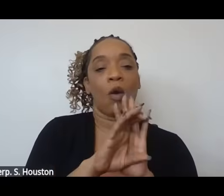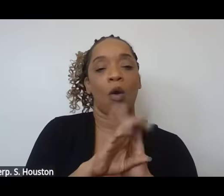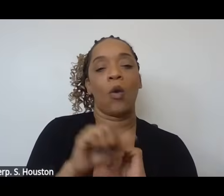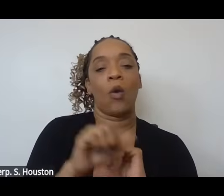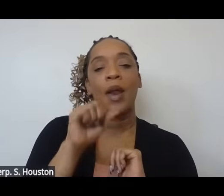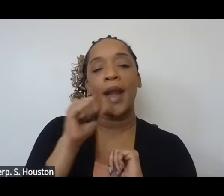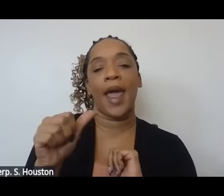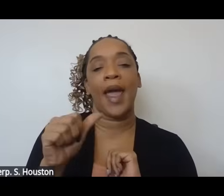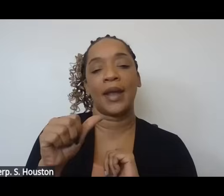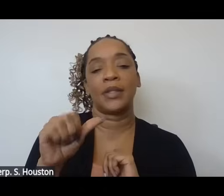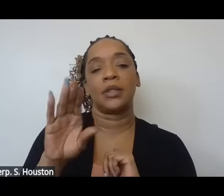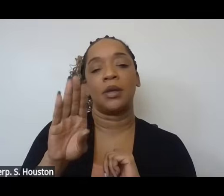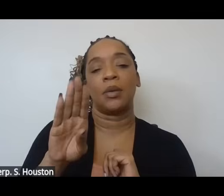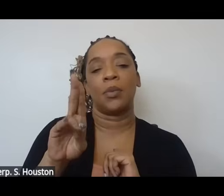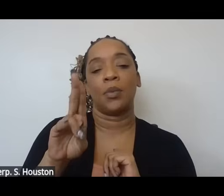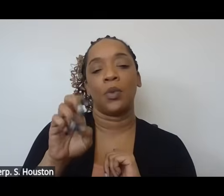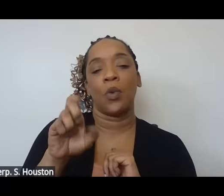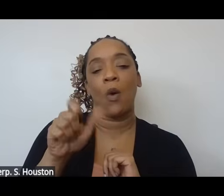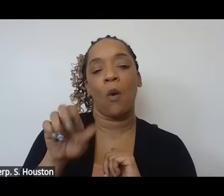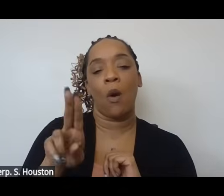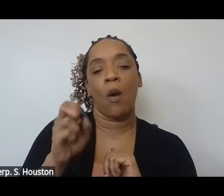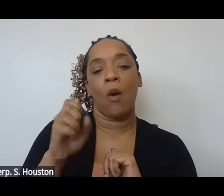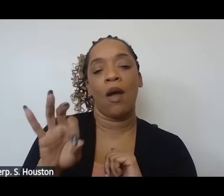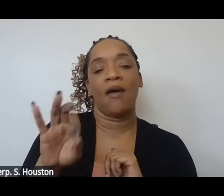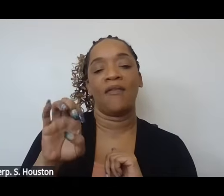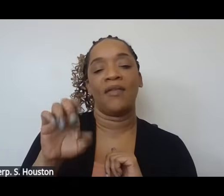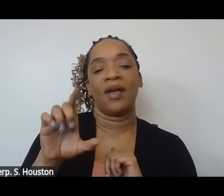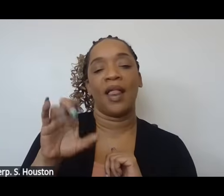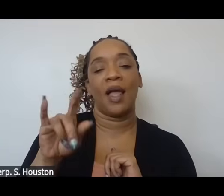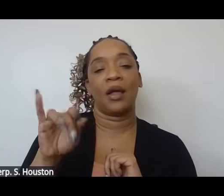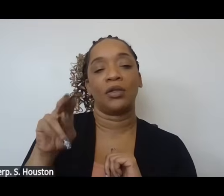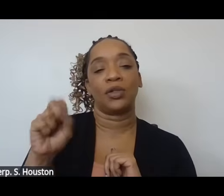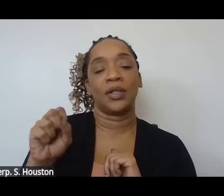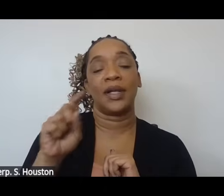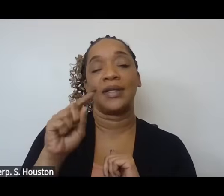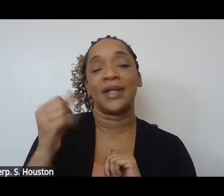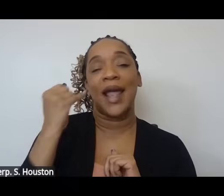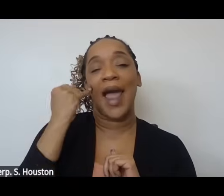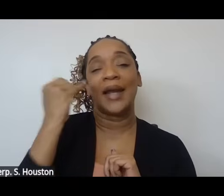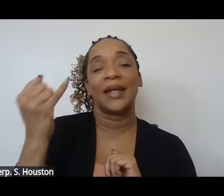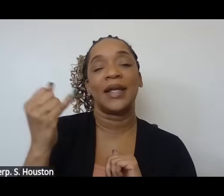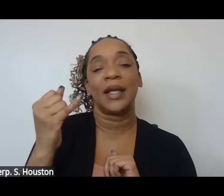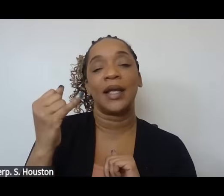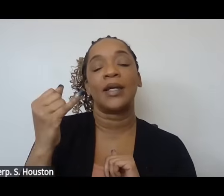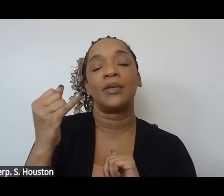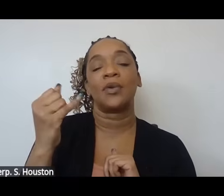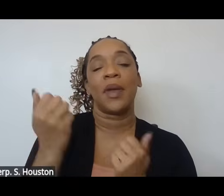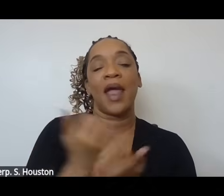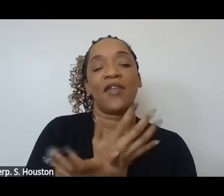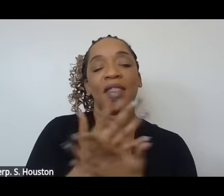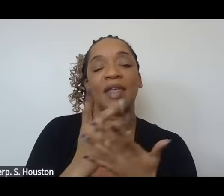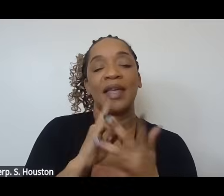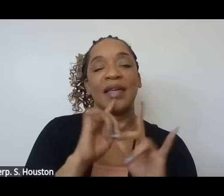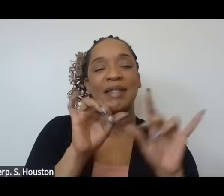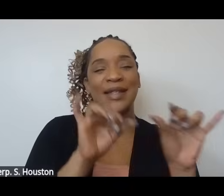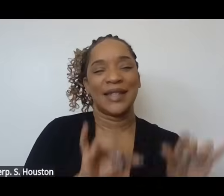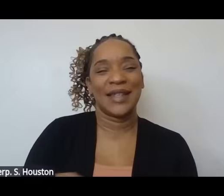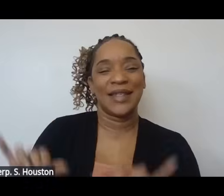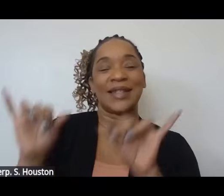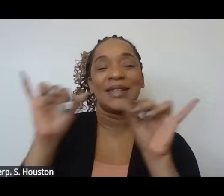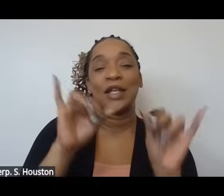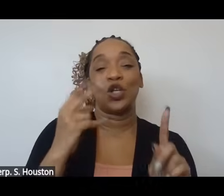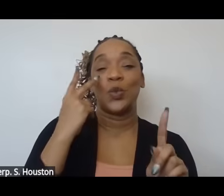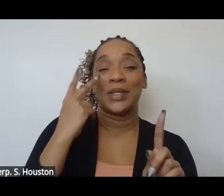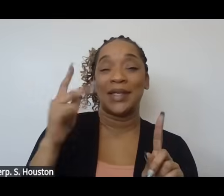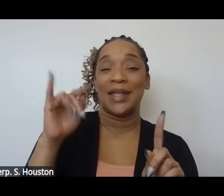Elections. The idea would be just to give everything that consistent. So when you're seeing something board, you know that this is the official